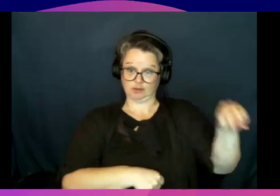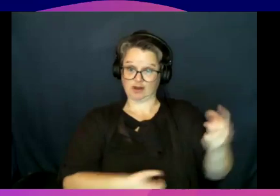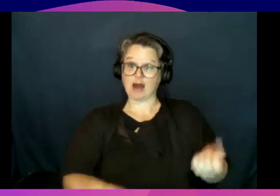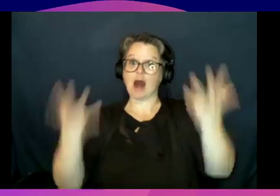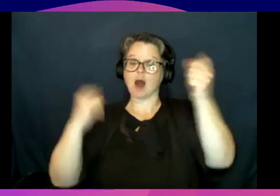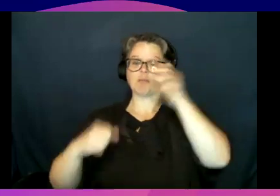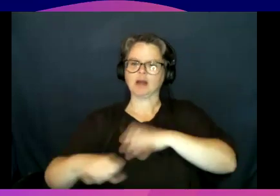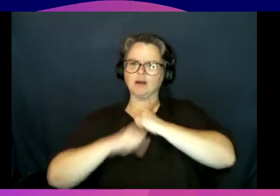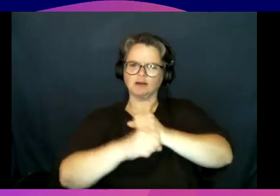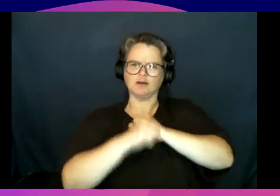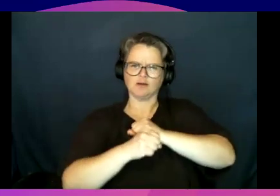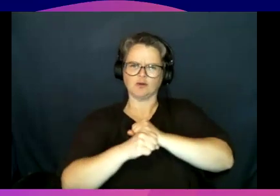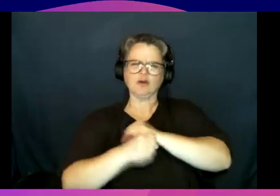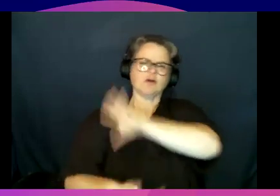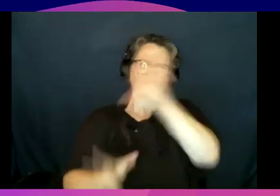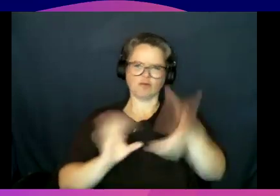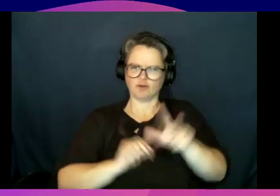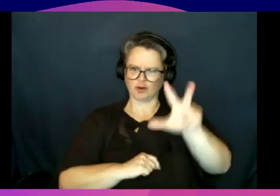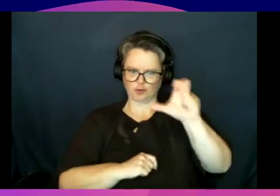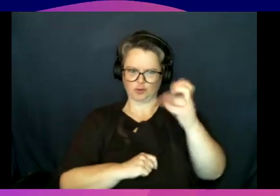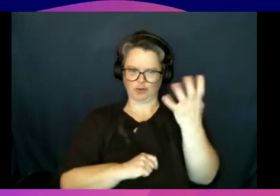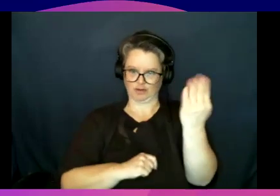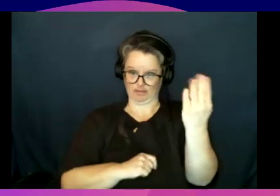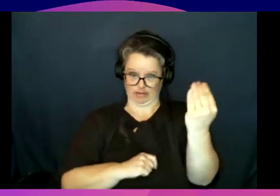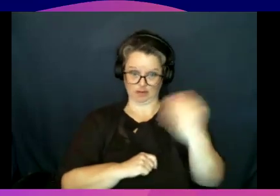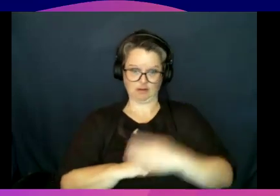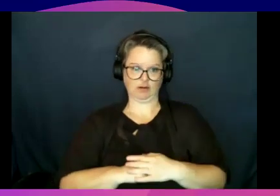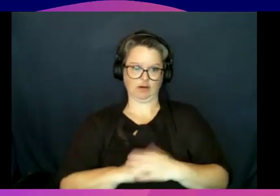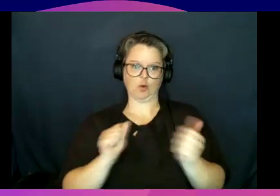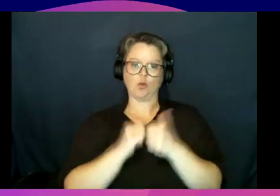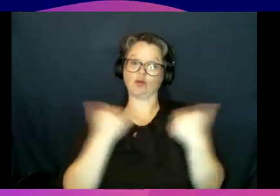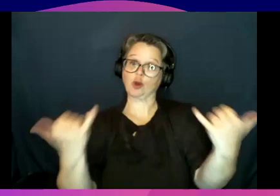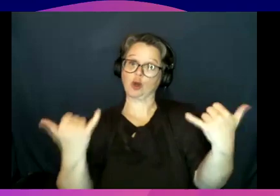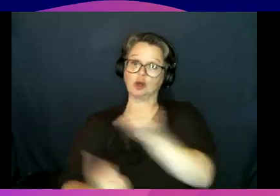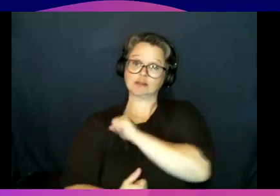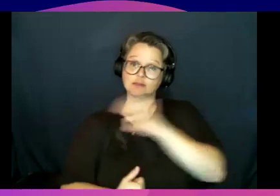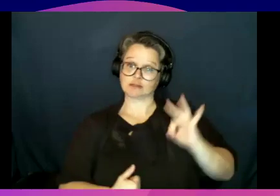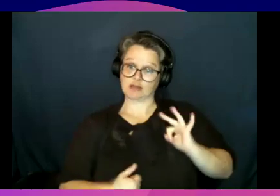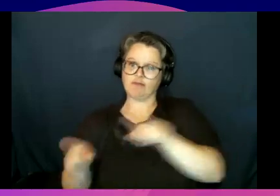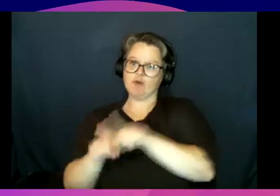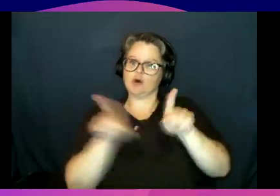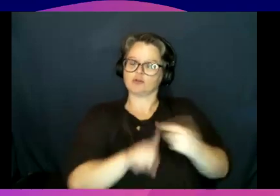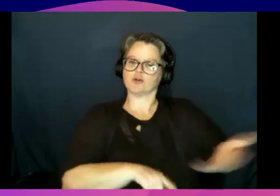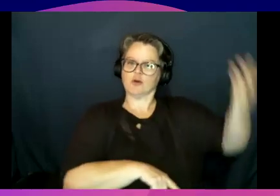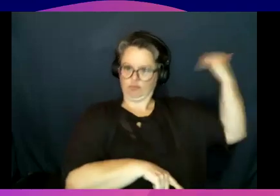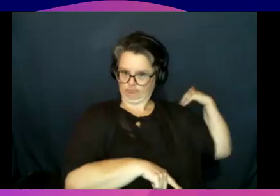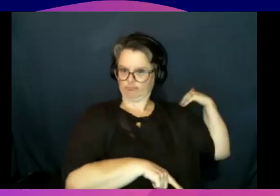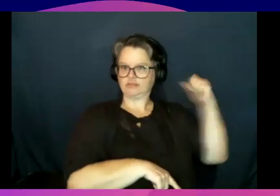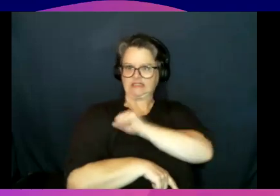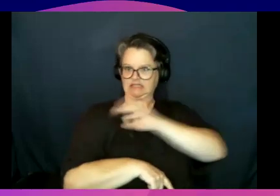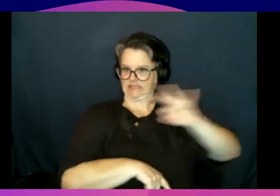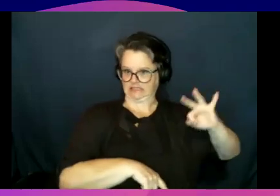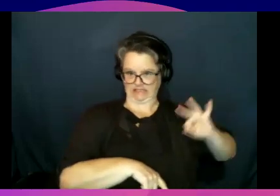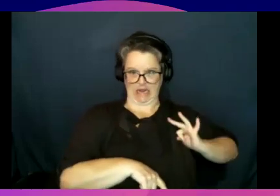staff, former staff, as well as provincial and territorial associations. And through that, we spoke to